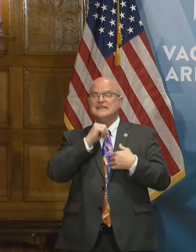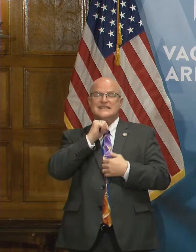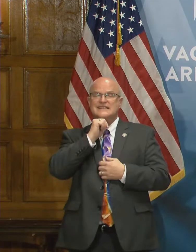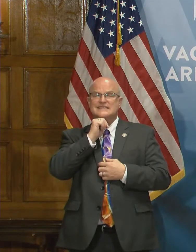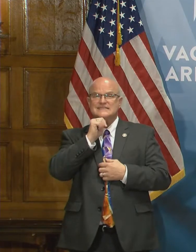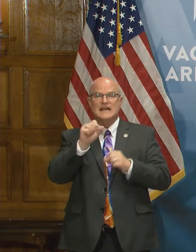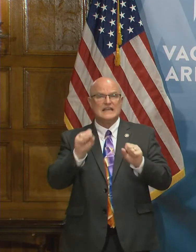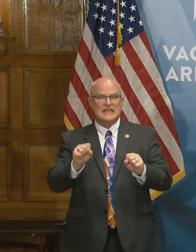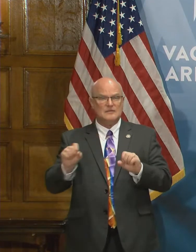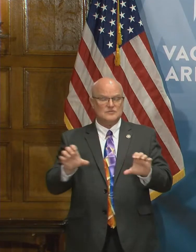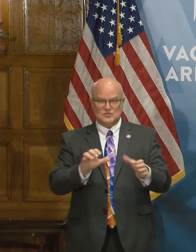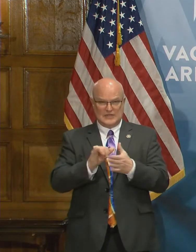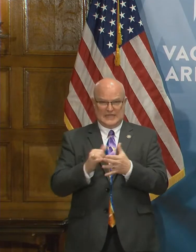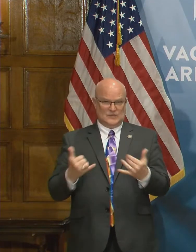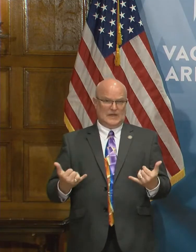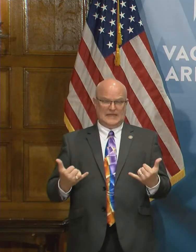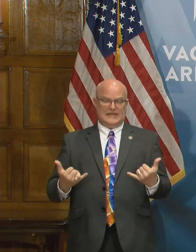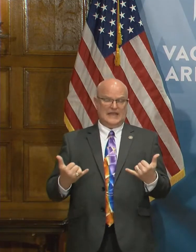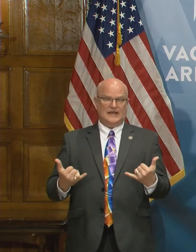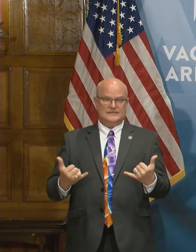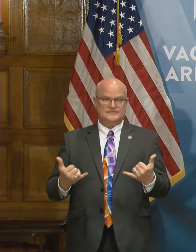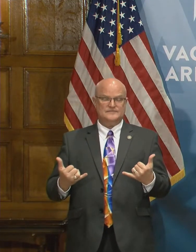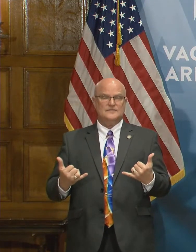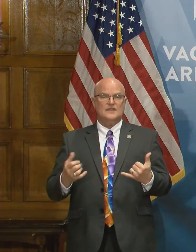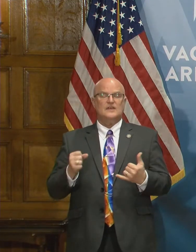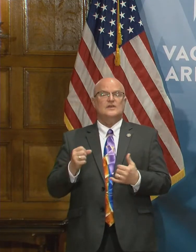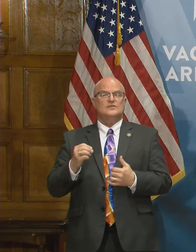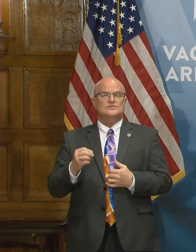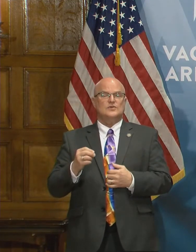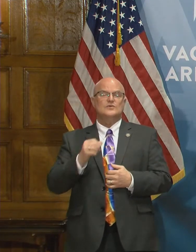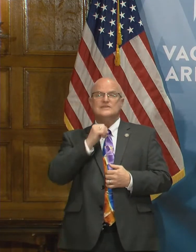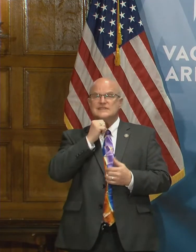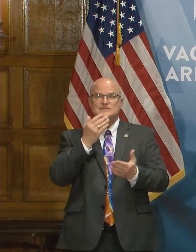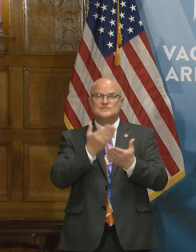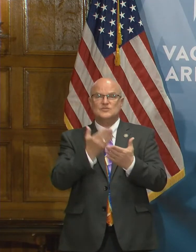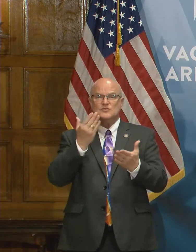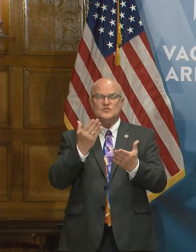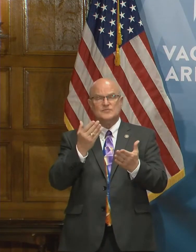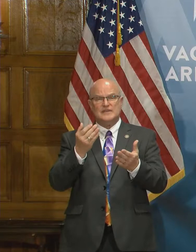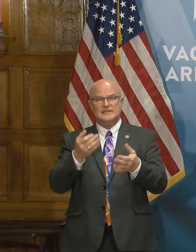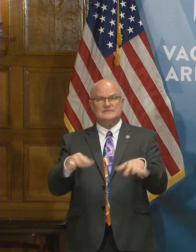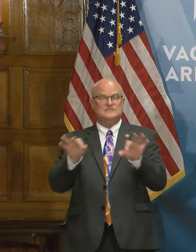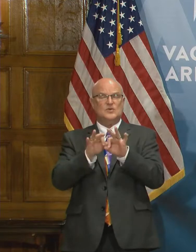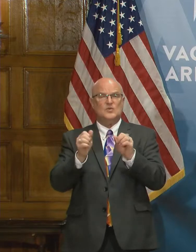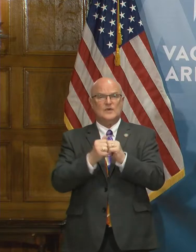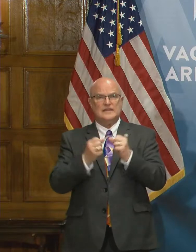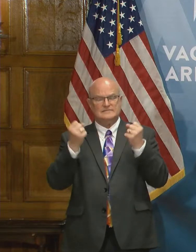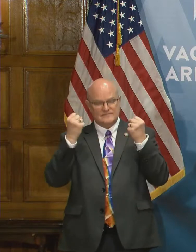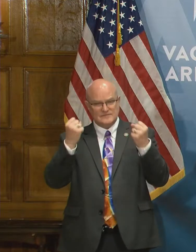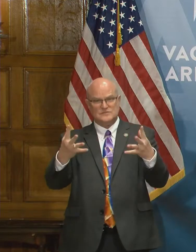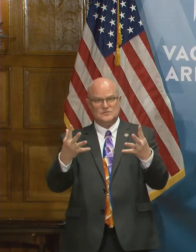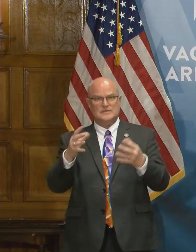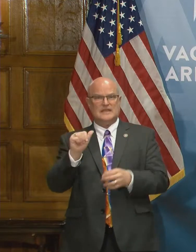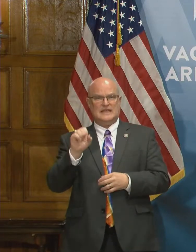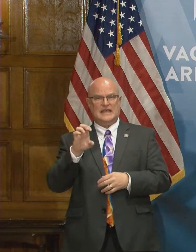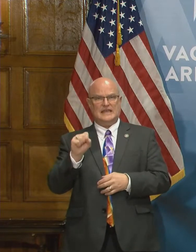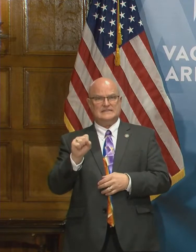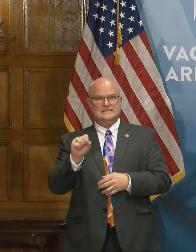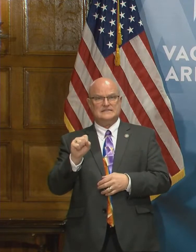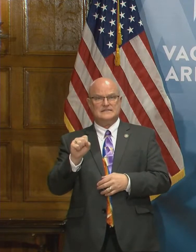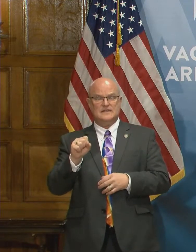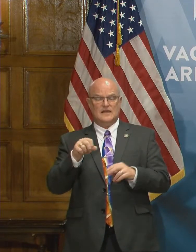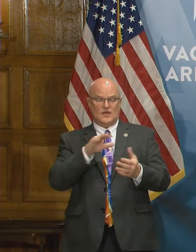not capable of doing it at this time, and it doesn't prove to be fruitful with this number of cases. We look